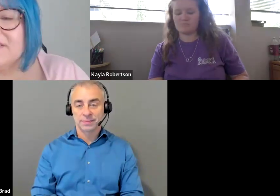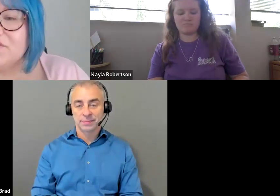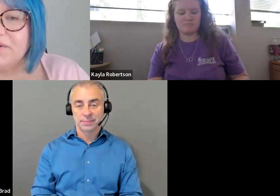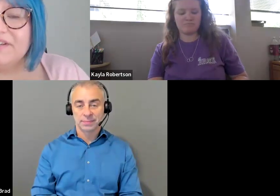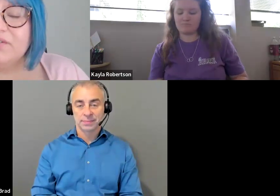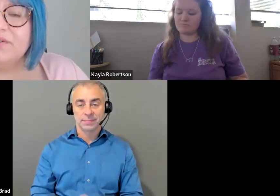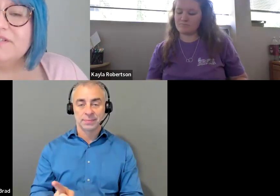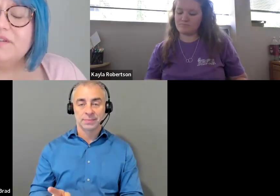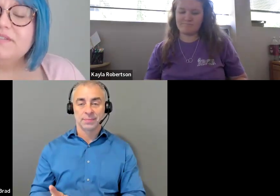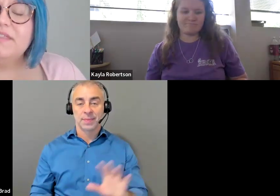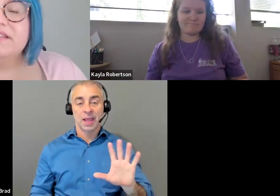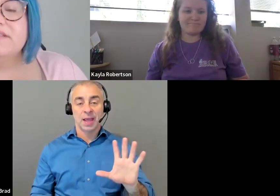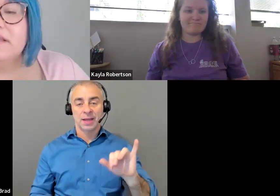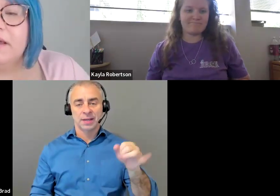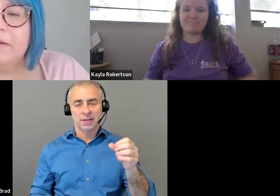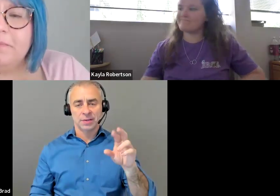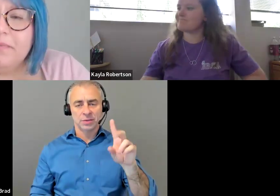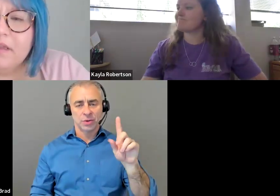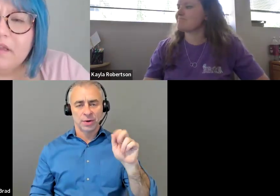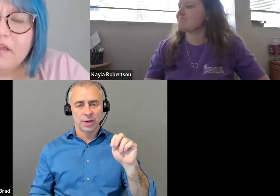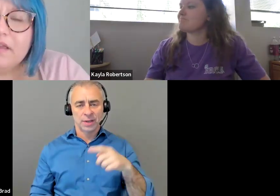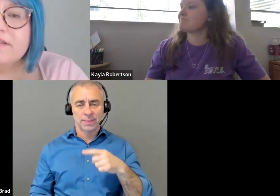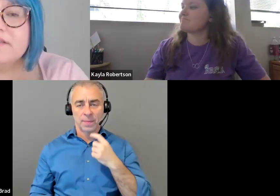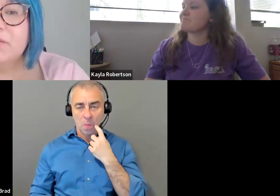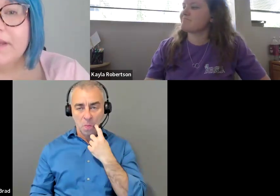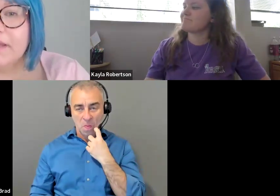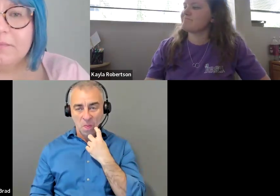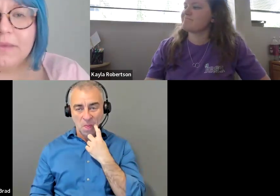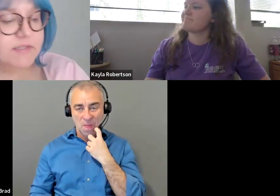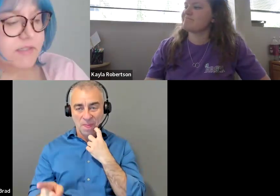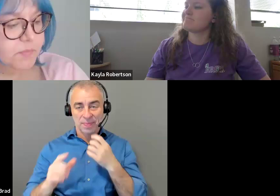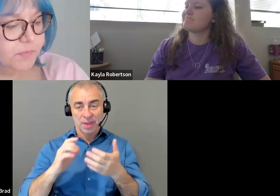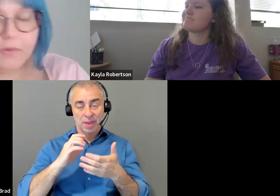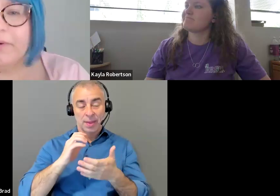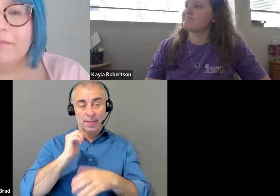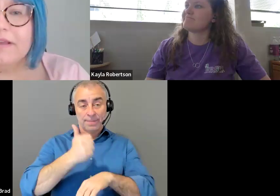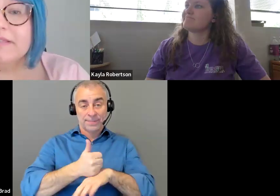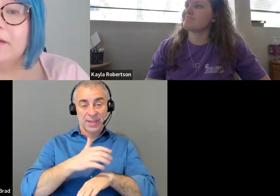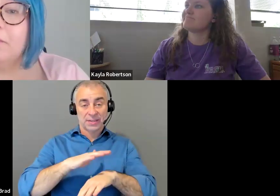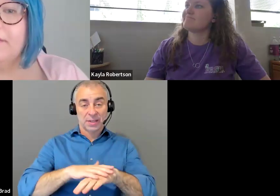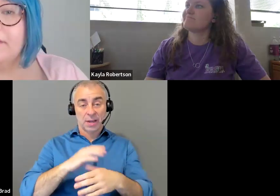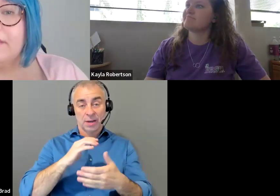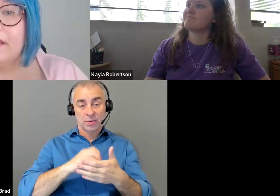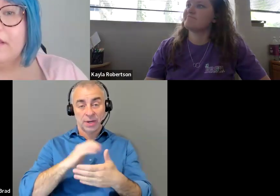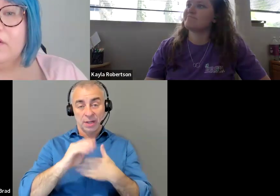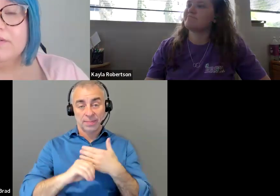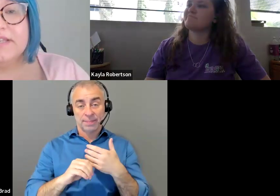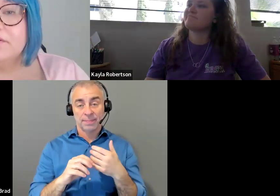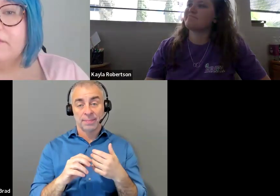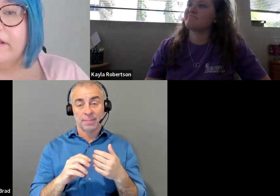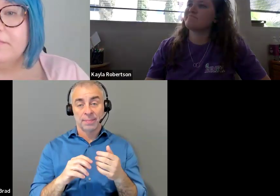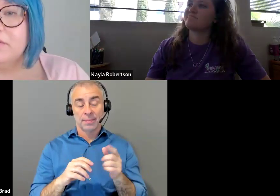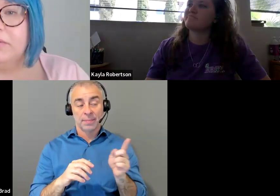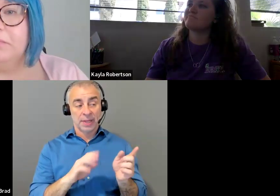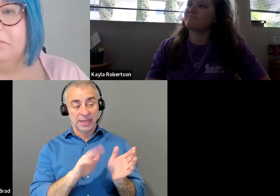Hi, this is Jordan. Crystal, you said it's a curriculum-based program. Is that one that your